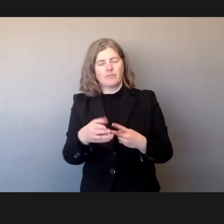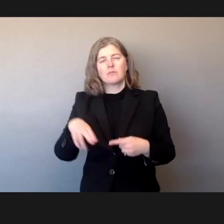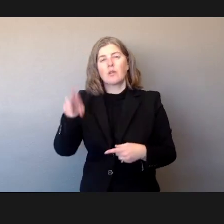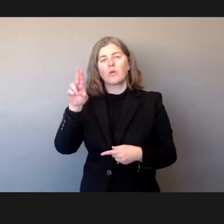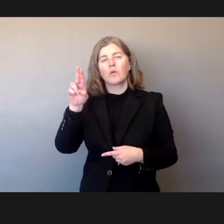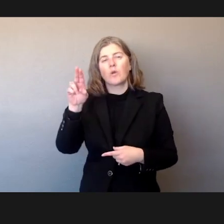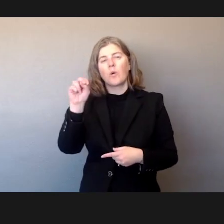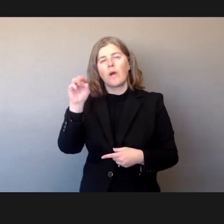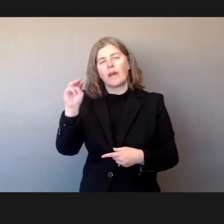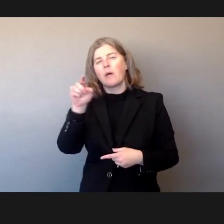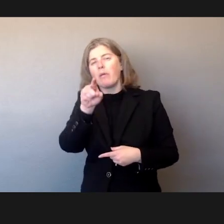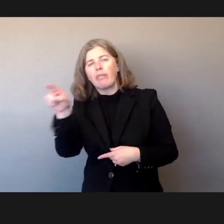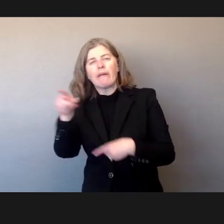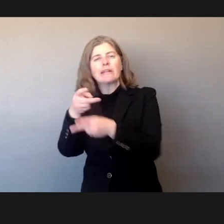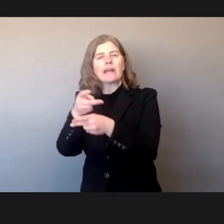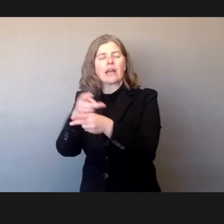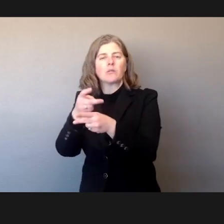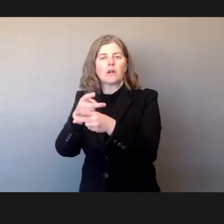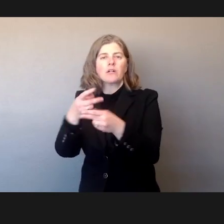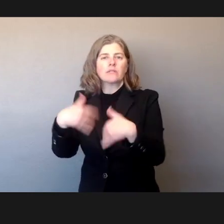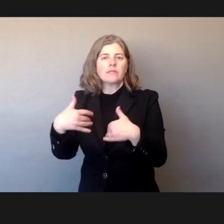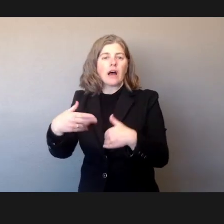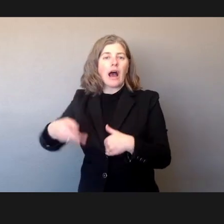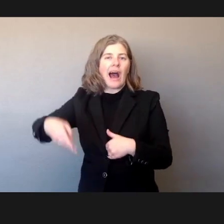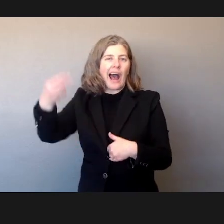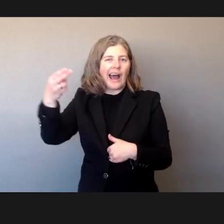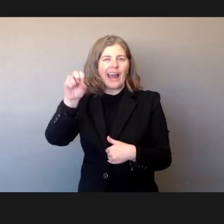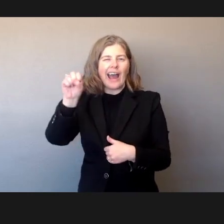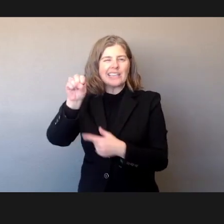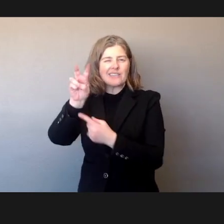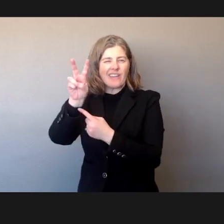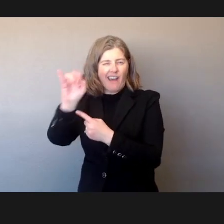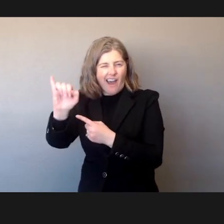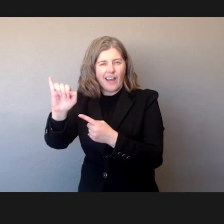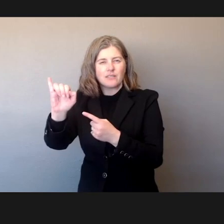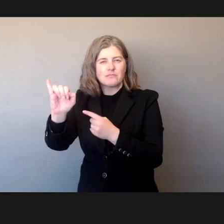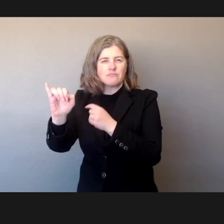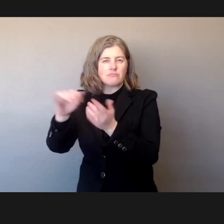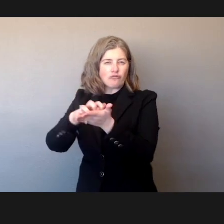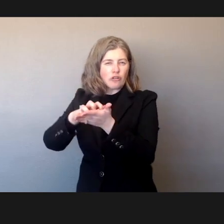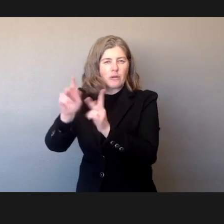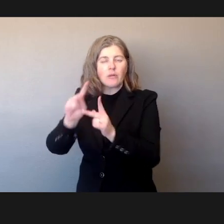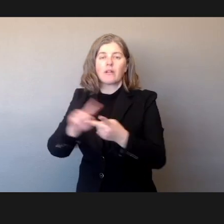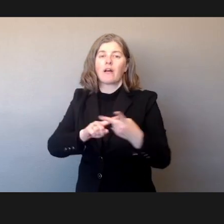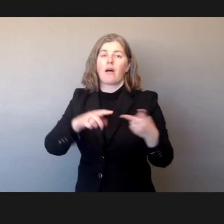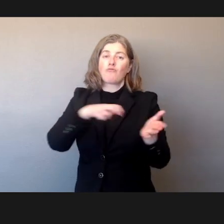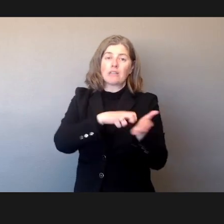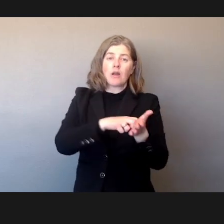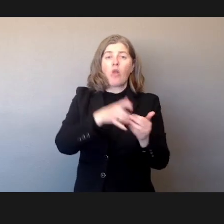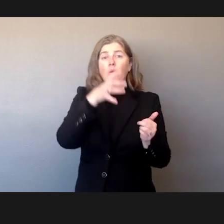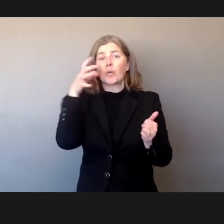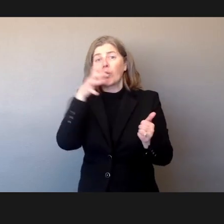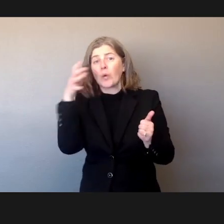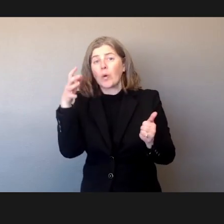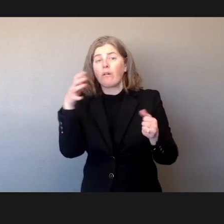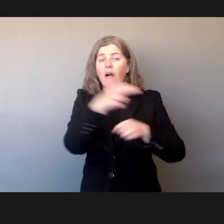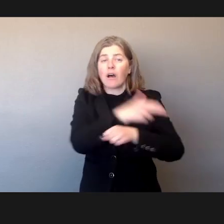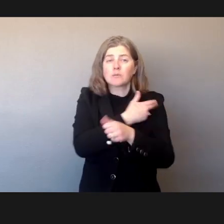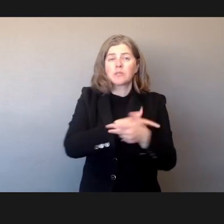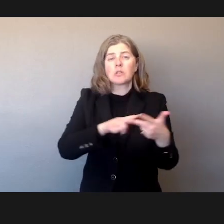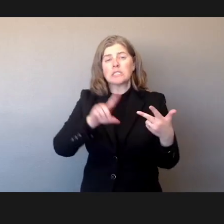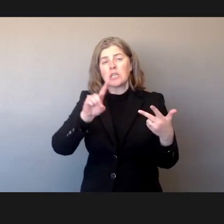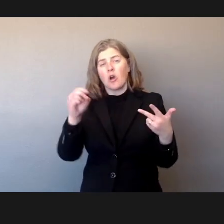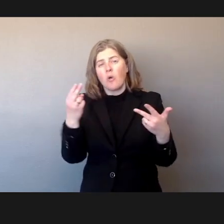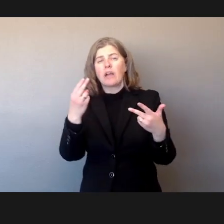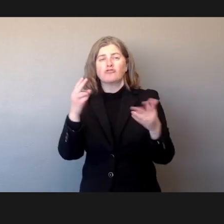UNM takes care of a very high SVI population. Presbyterian does, our rural FQHCs, DOH offices. So we're planning